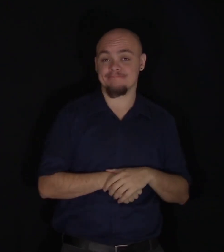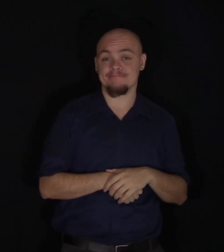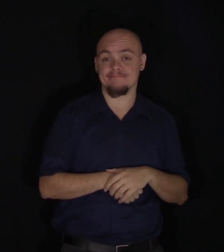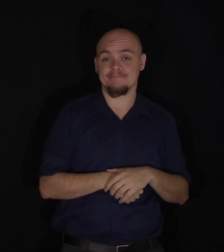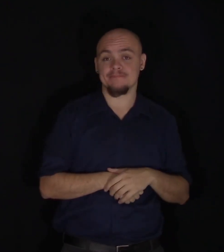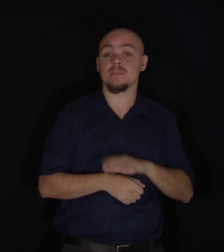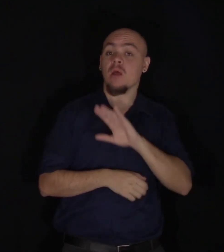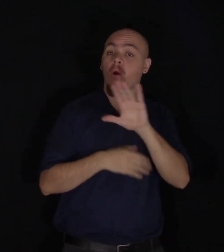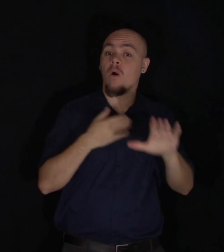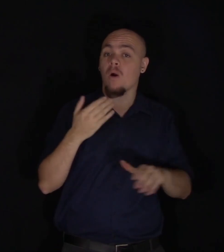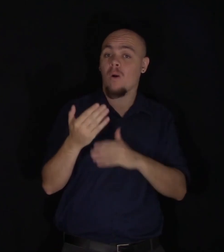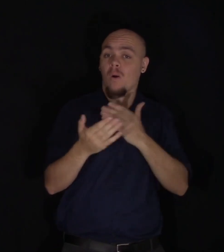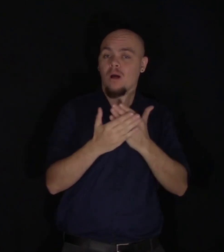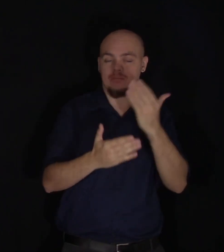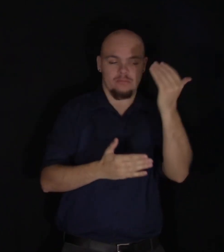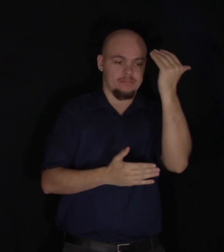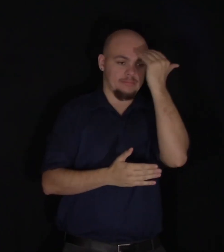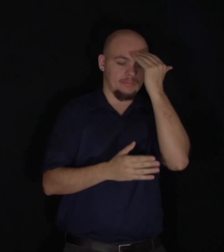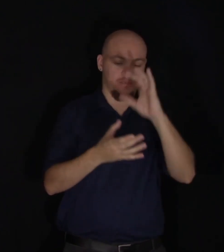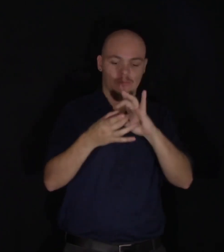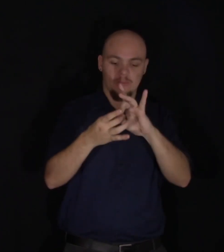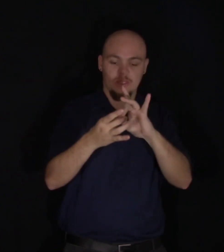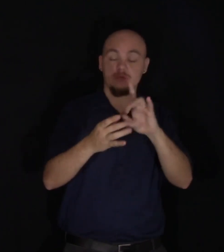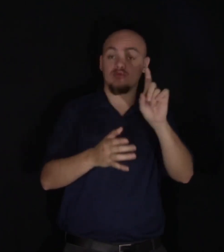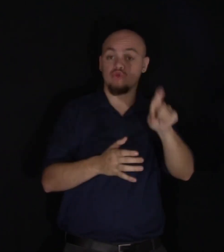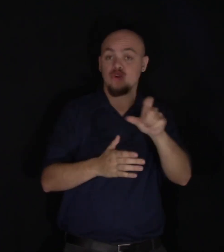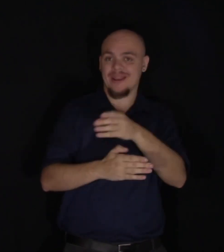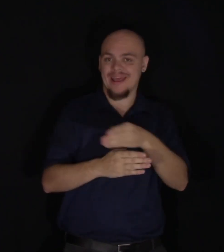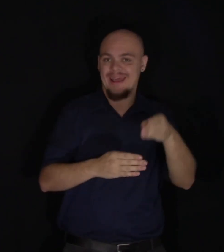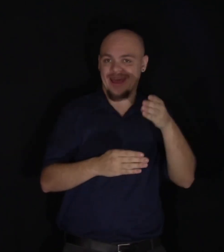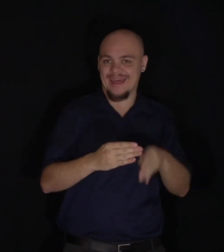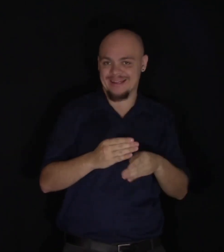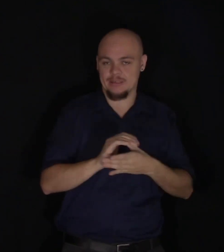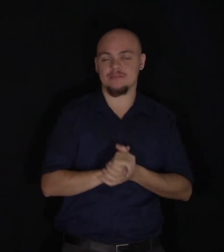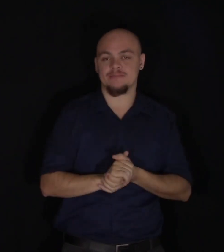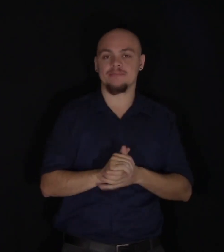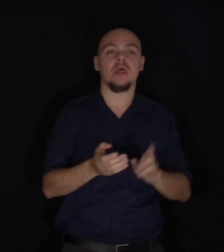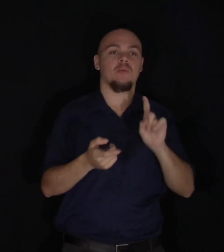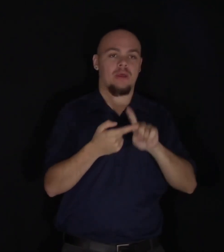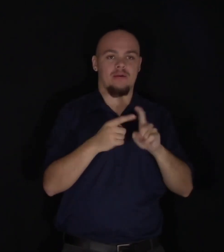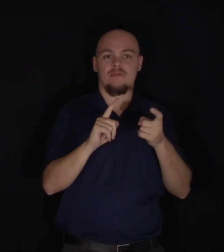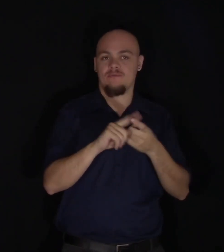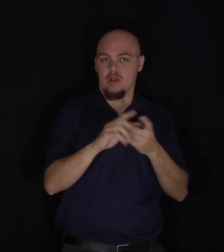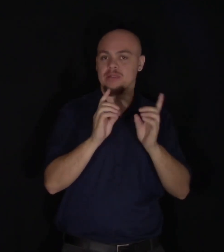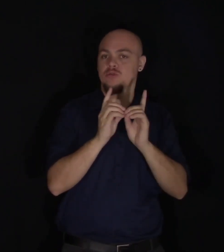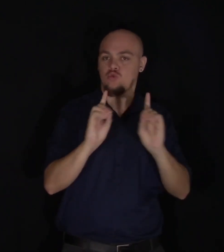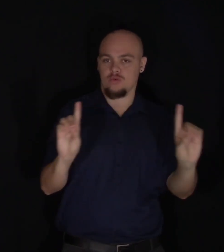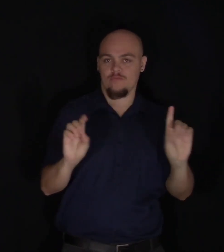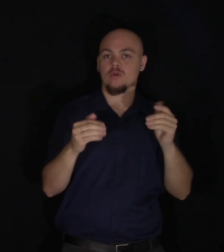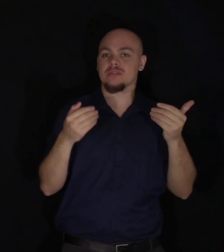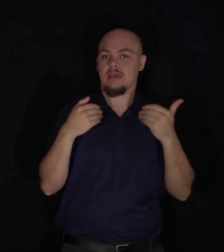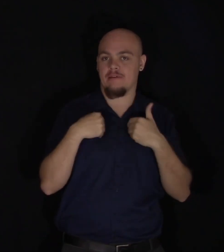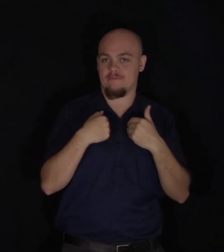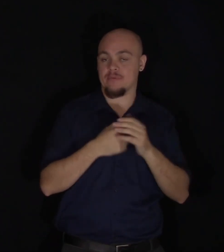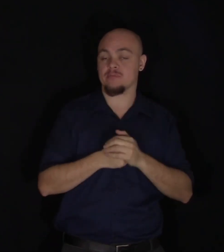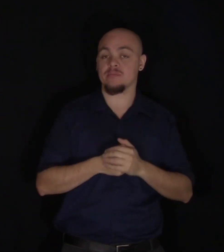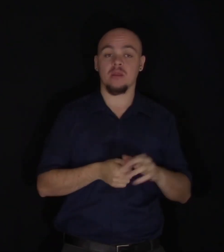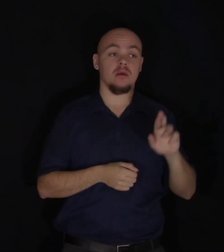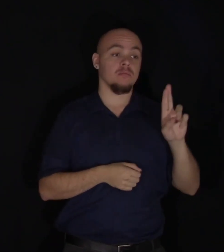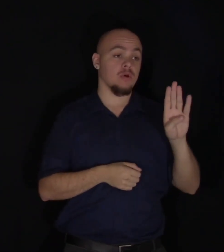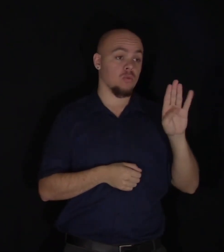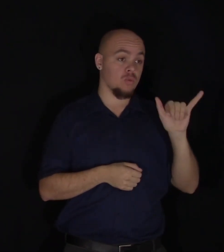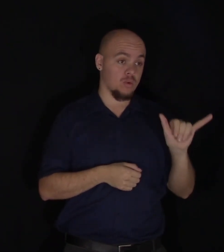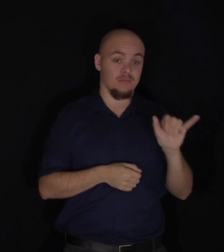We all know relationships that should end. We all have friends who've divorced. But Ruby and